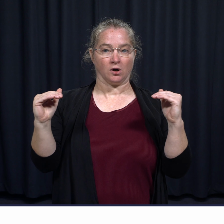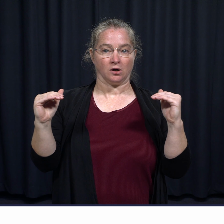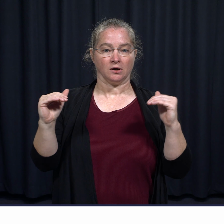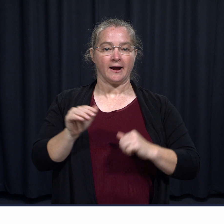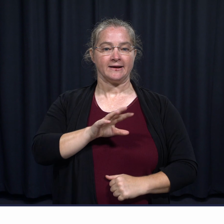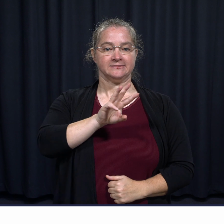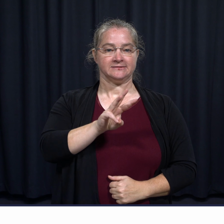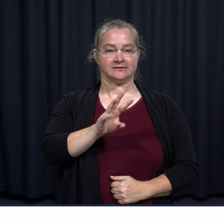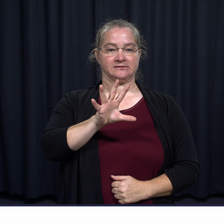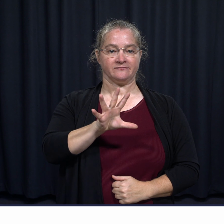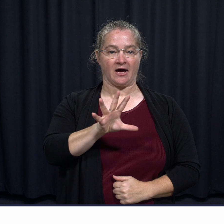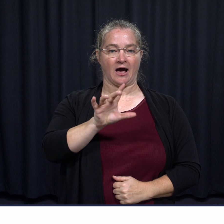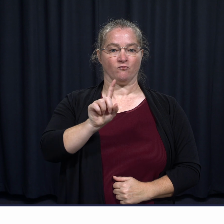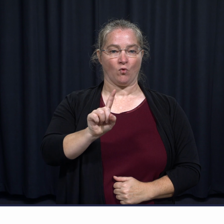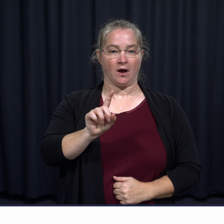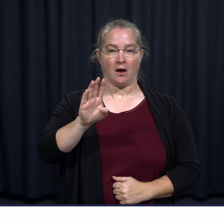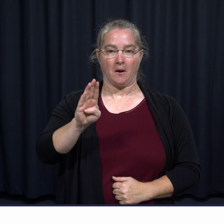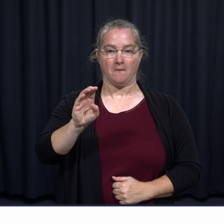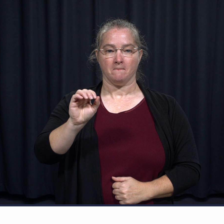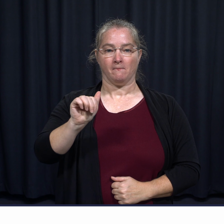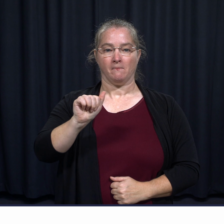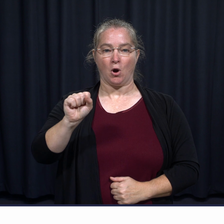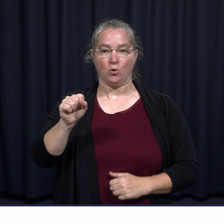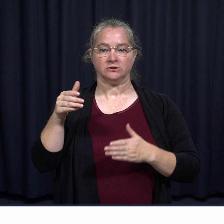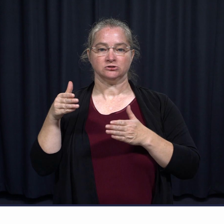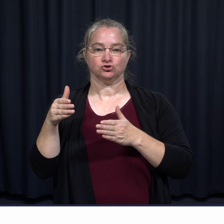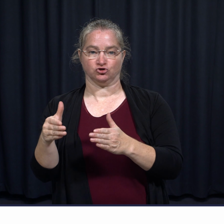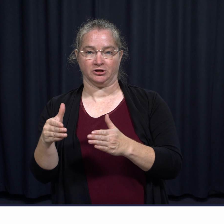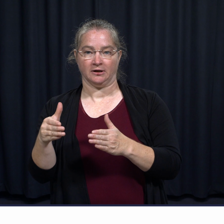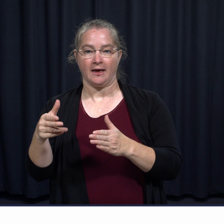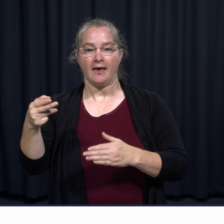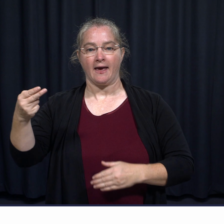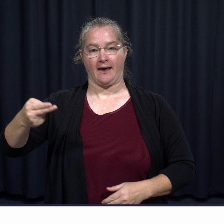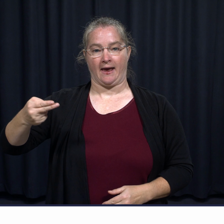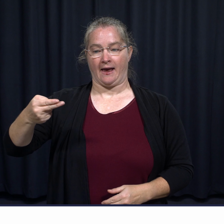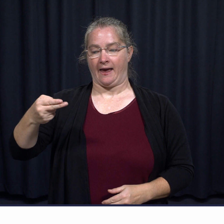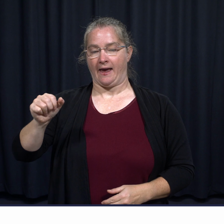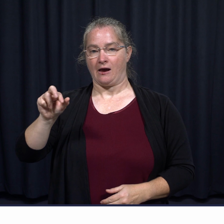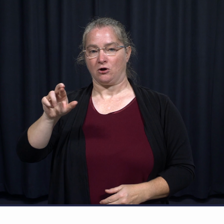651 Boas Street, Harrisburg, Pennsylvania,